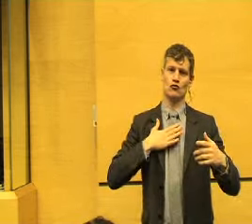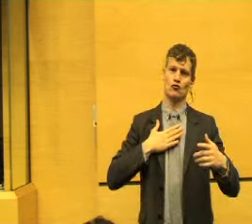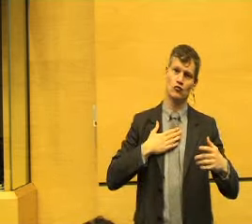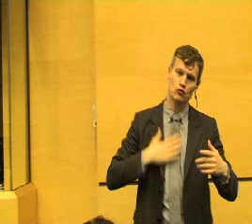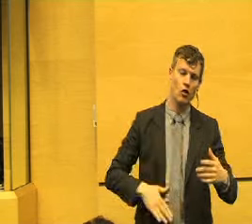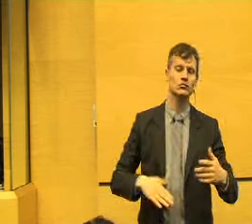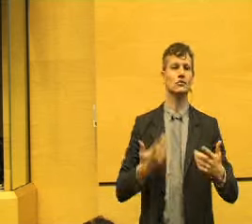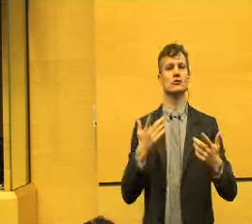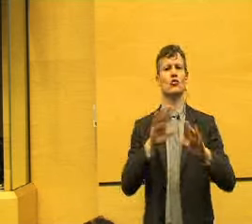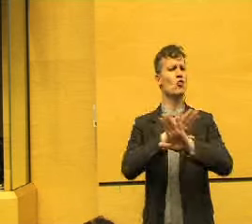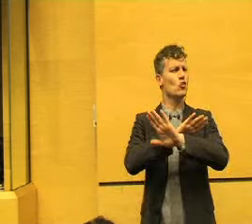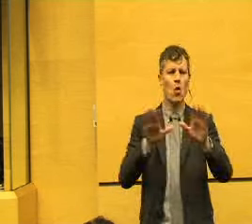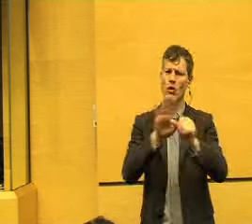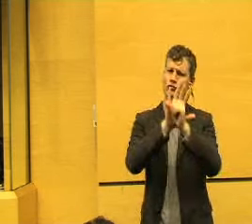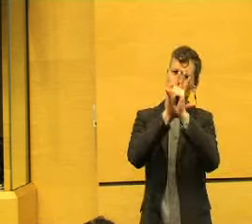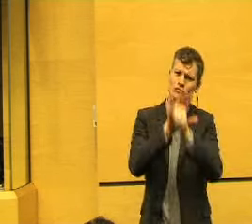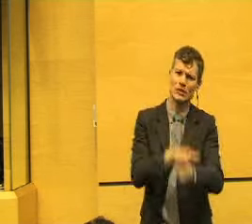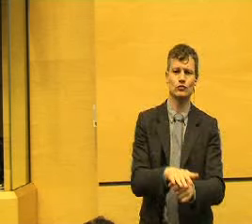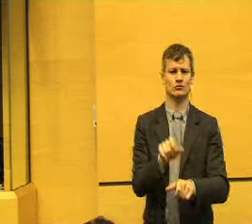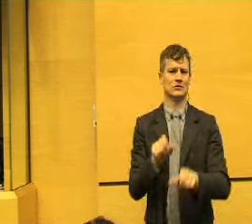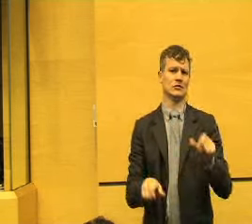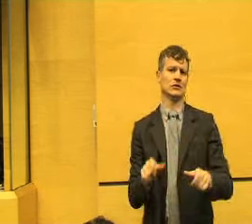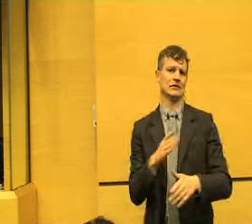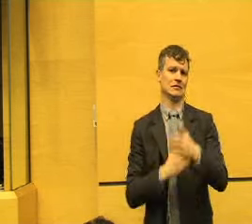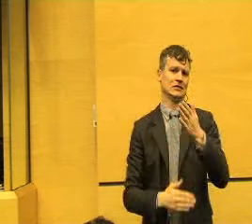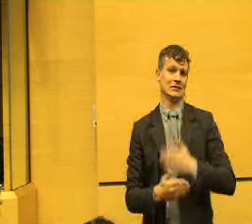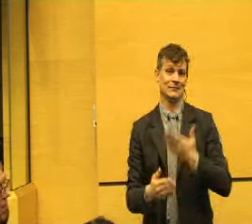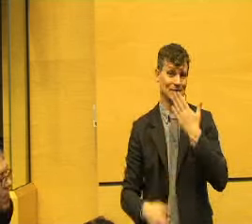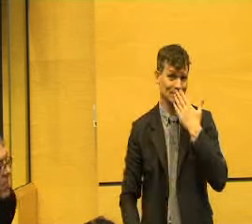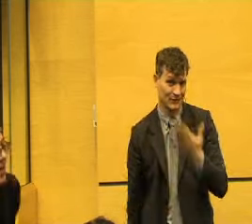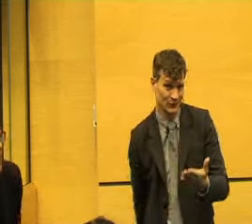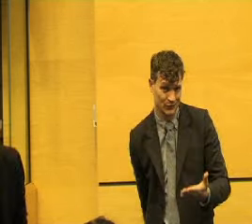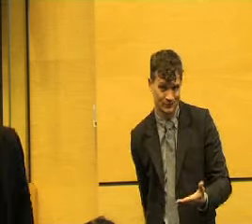against persons with disability. Thank you.